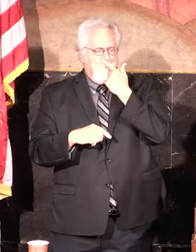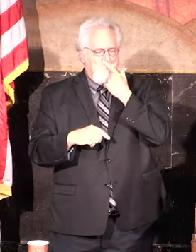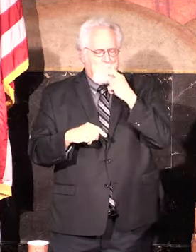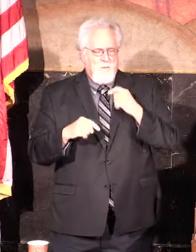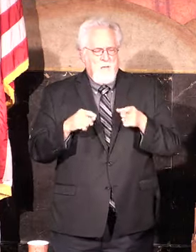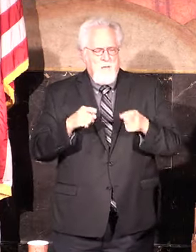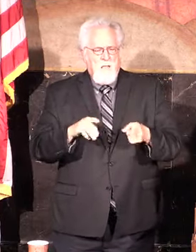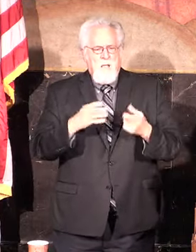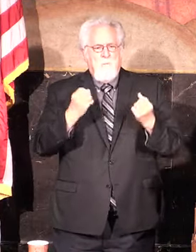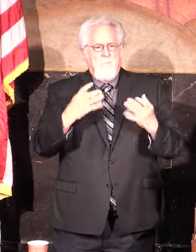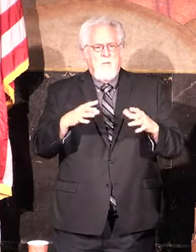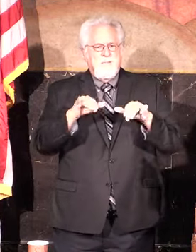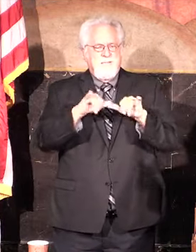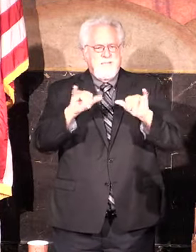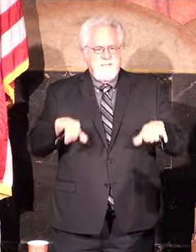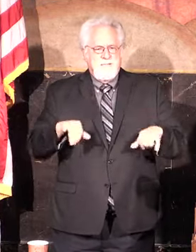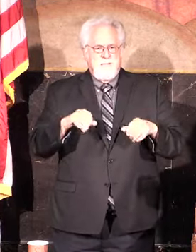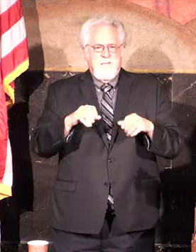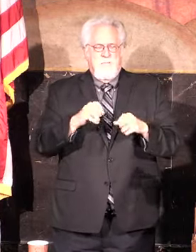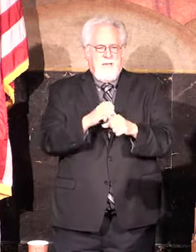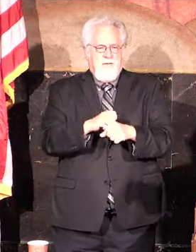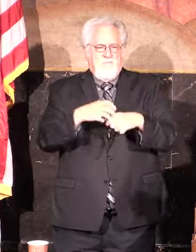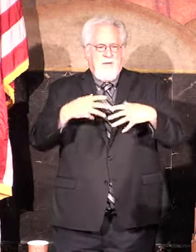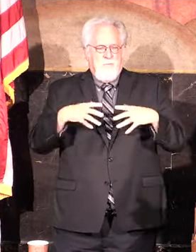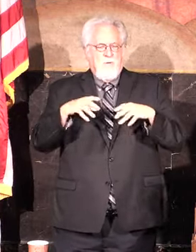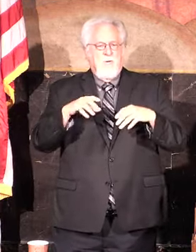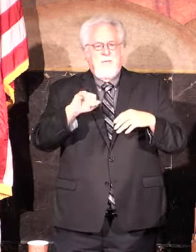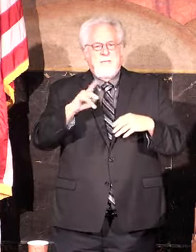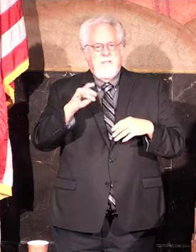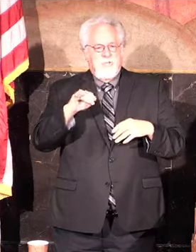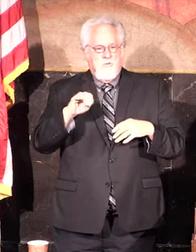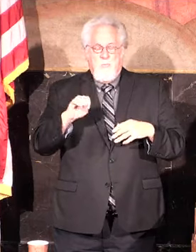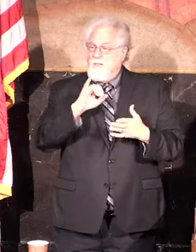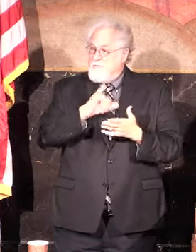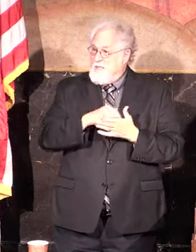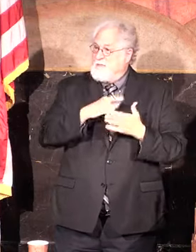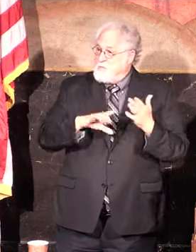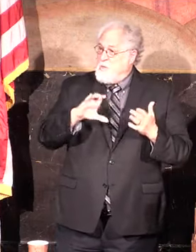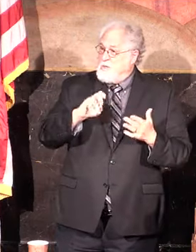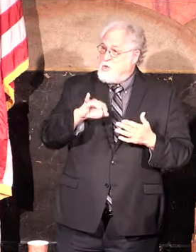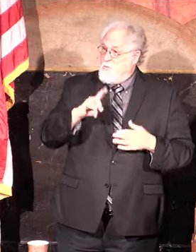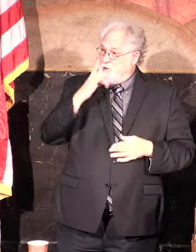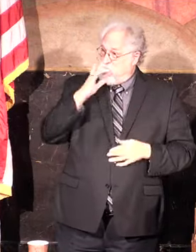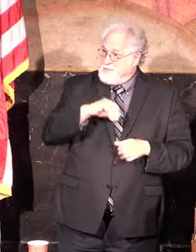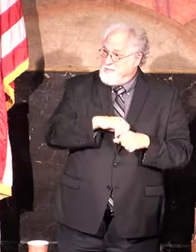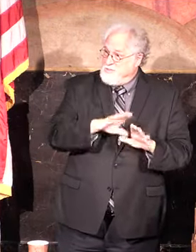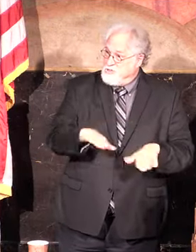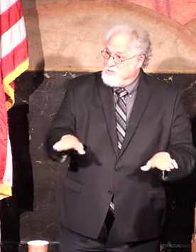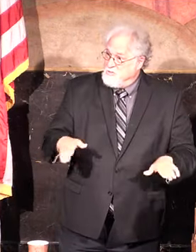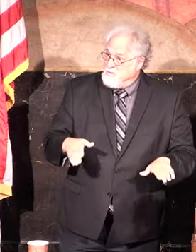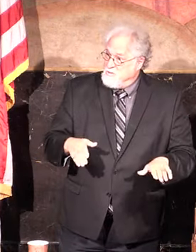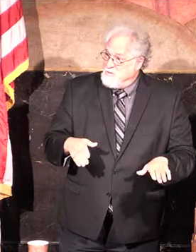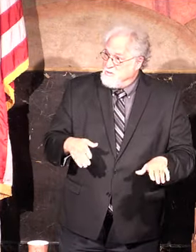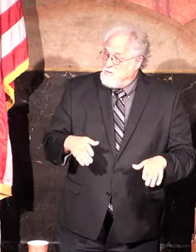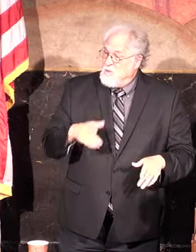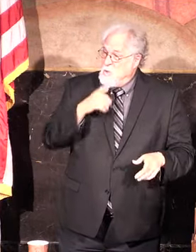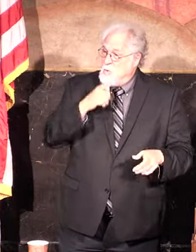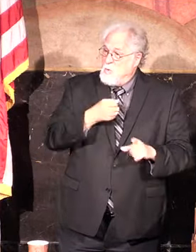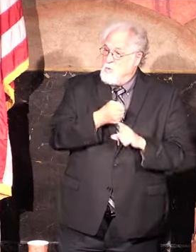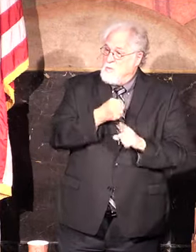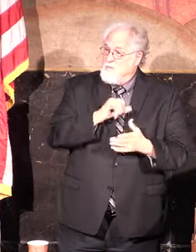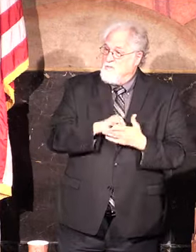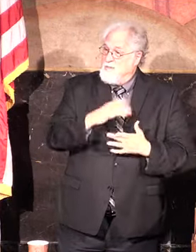this multi-system inflammatory syndrome in children is really just what COVID looks like in certain children who get